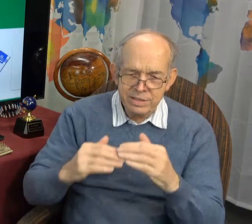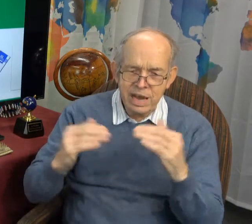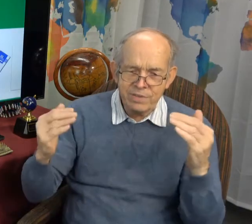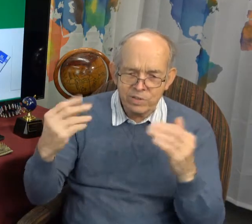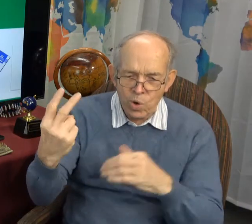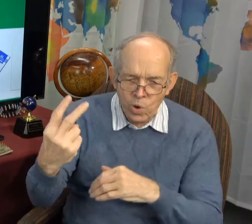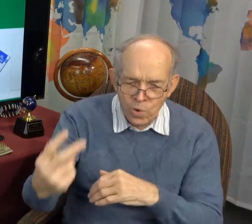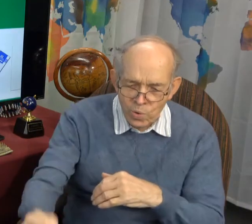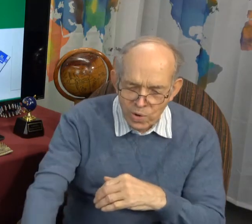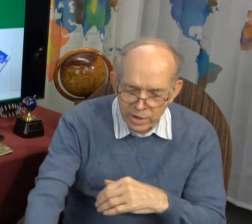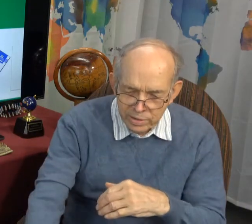level 2,